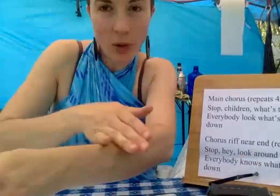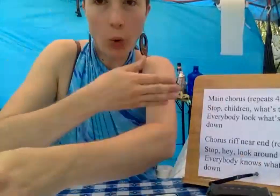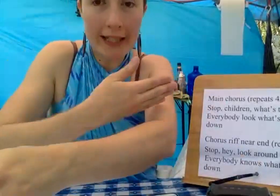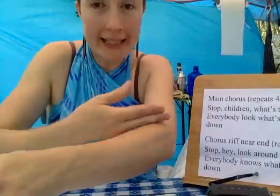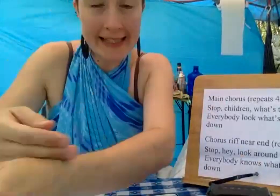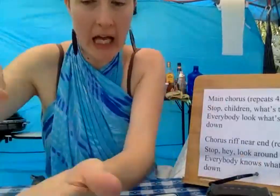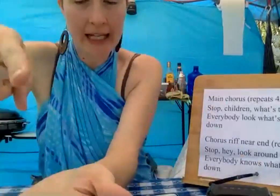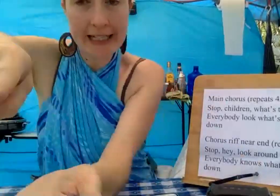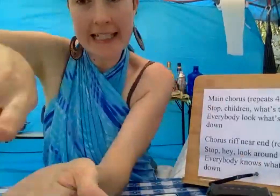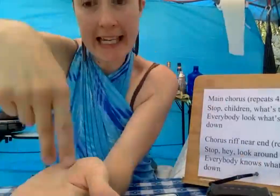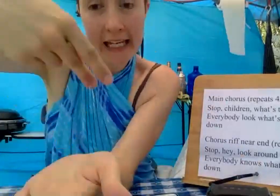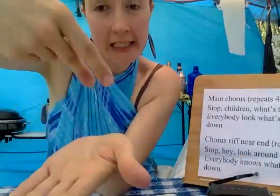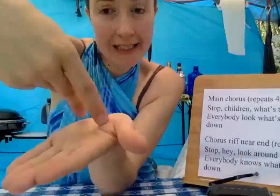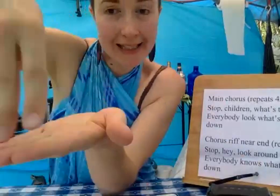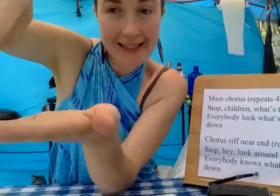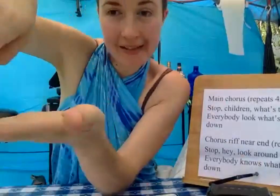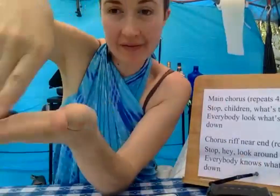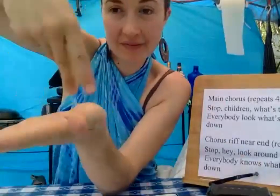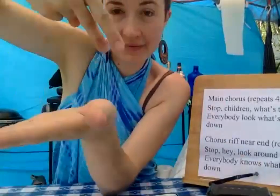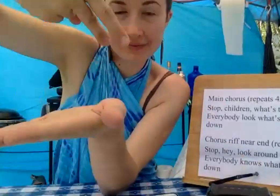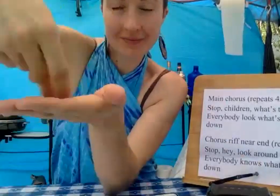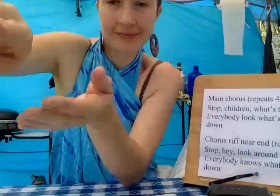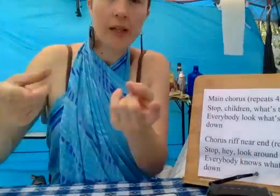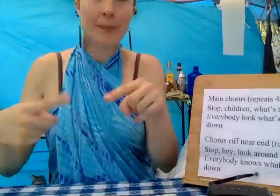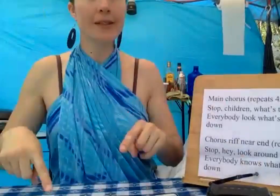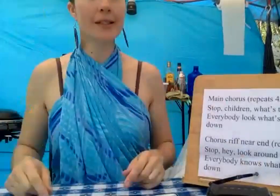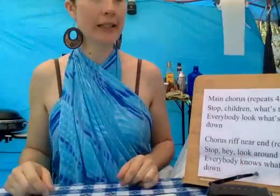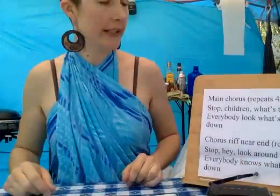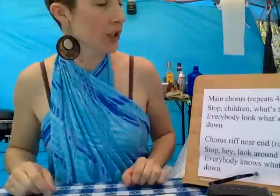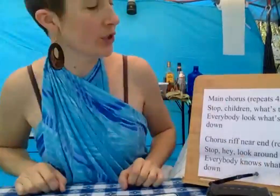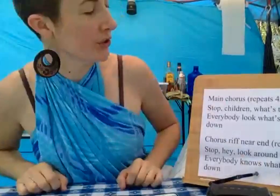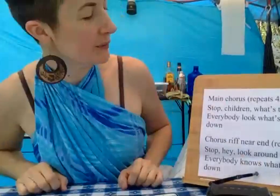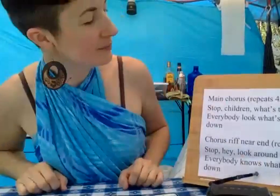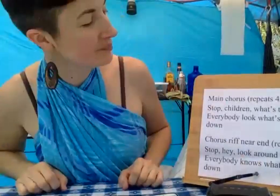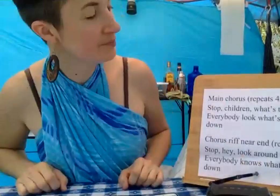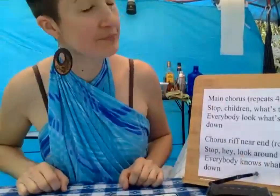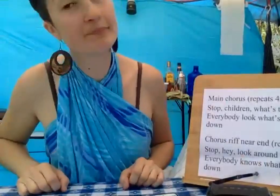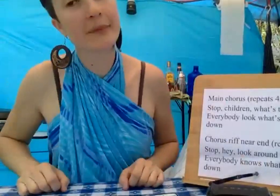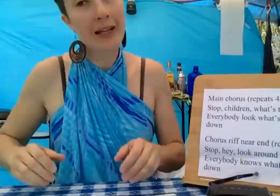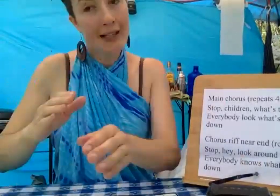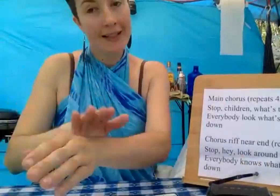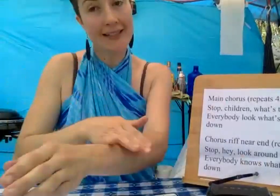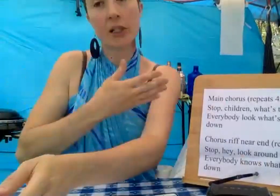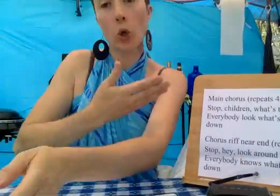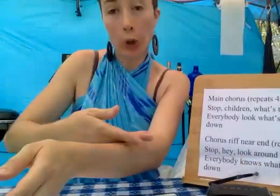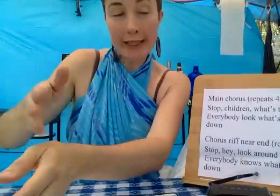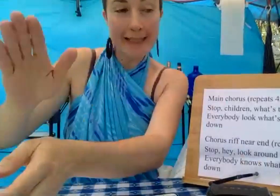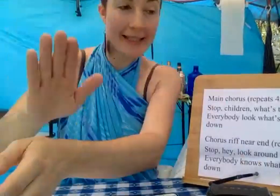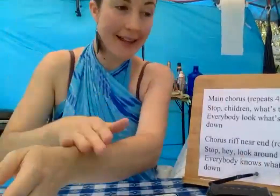or we can sign dance. There's something happening here. What it is